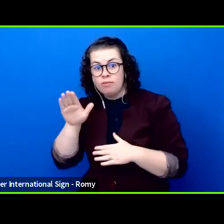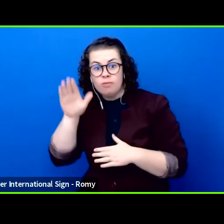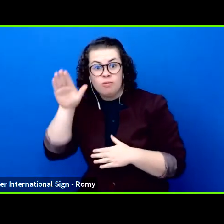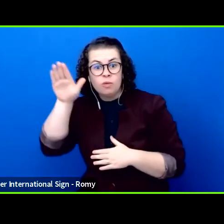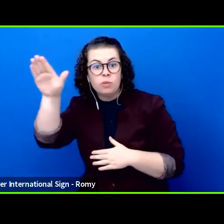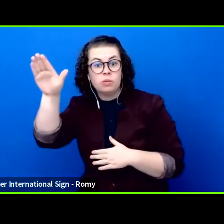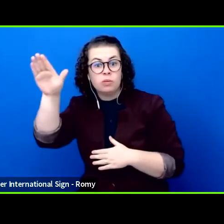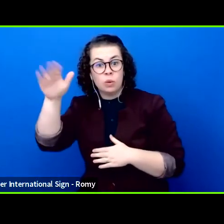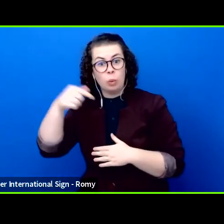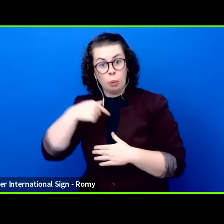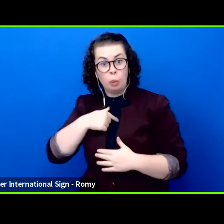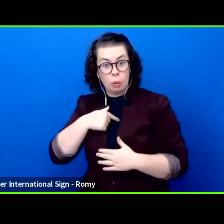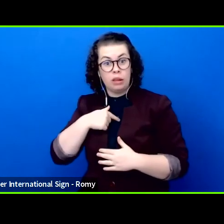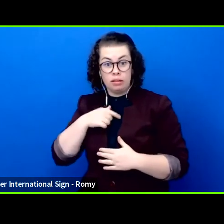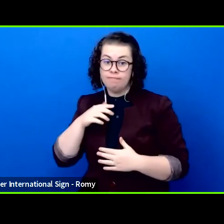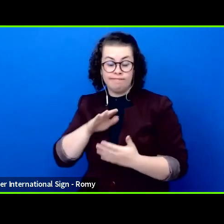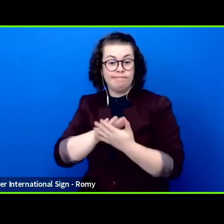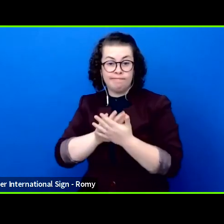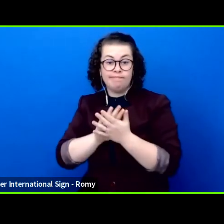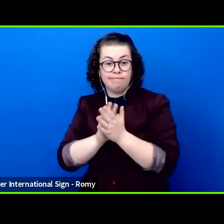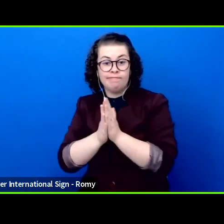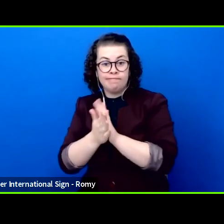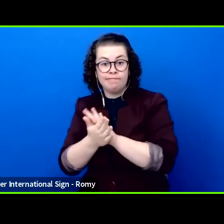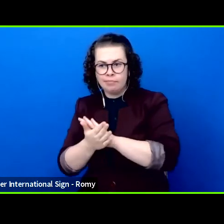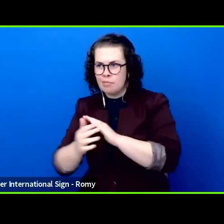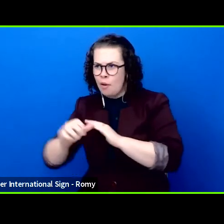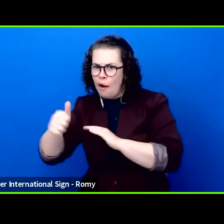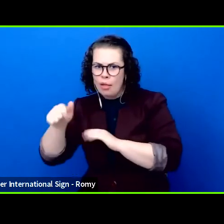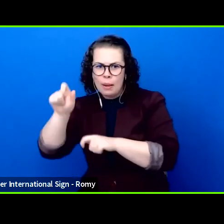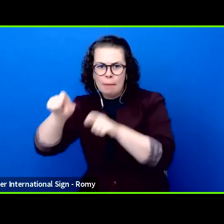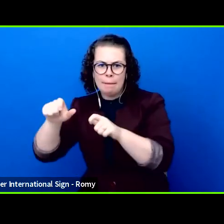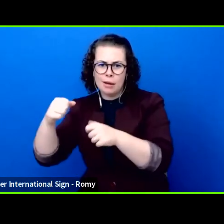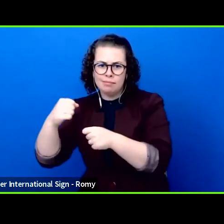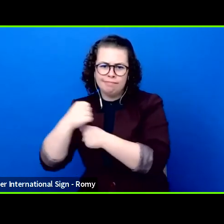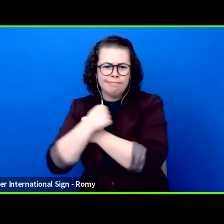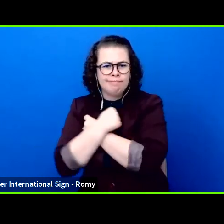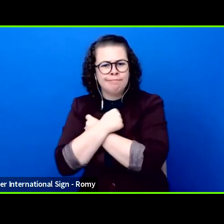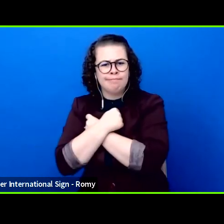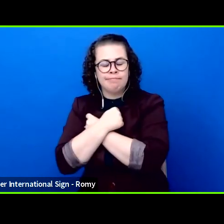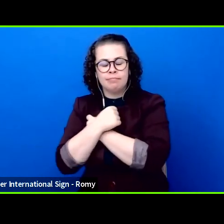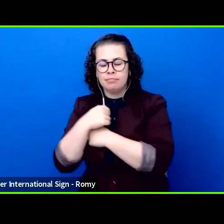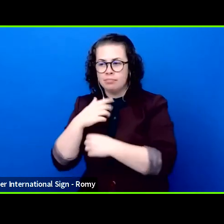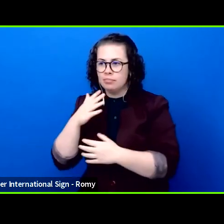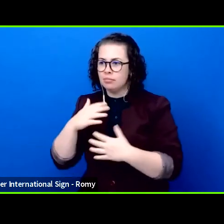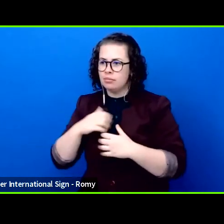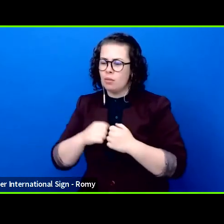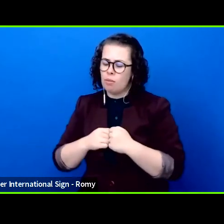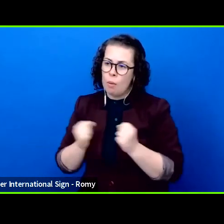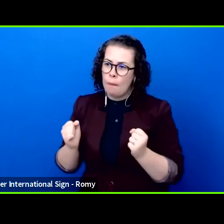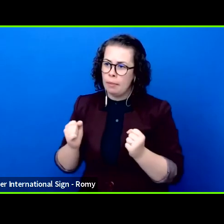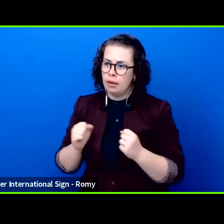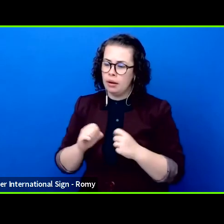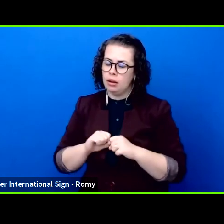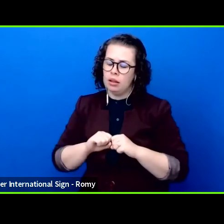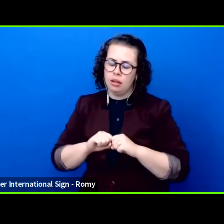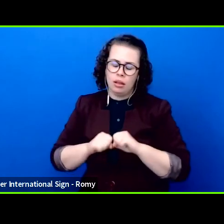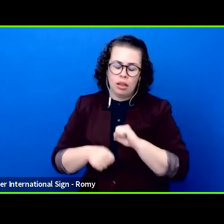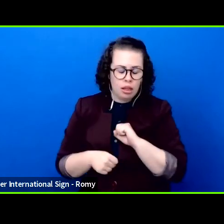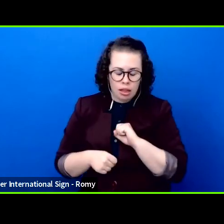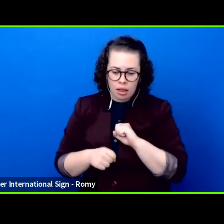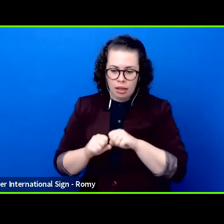end up in someone else's arms. Vulnerable, broken, contagious.